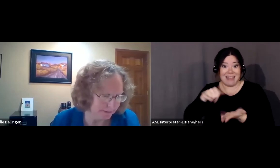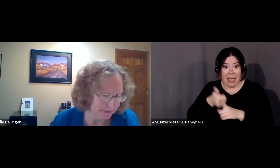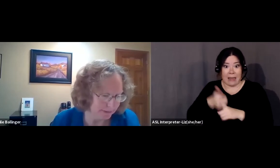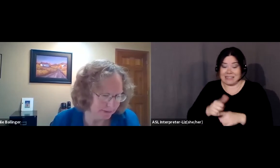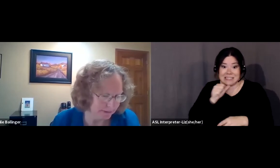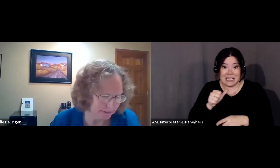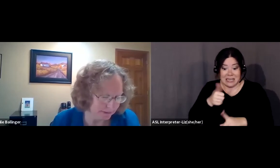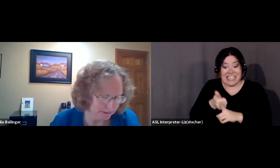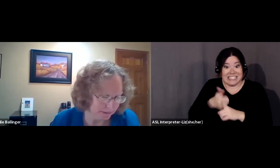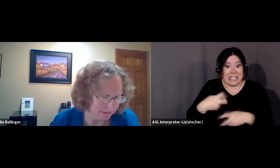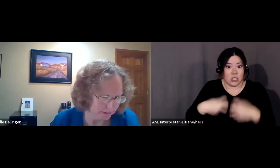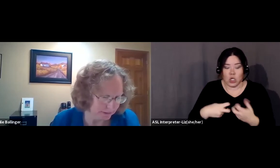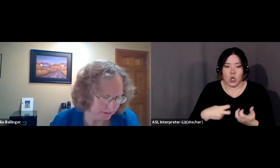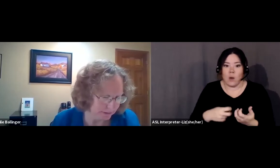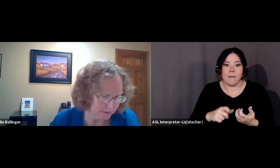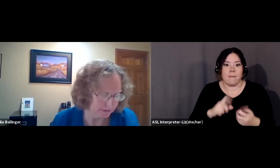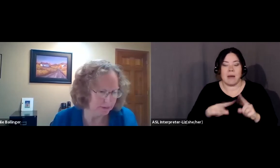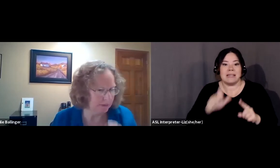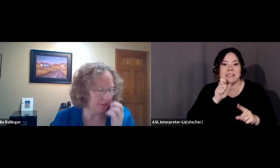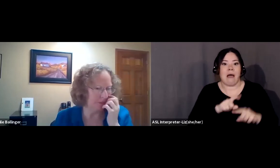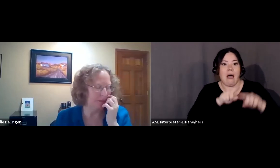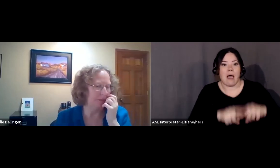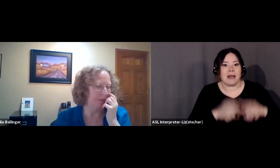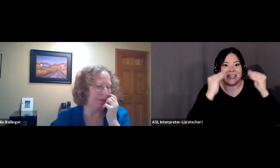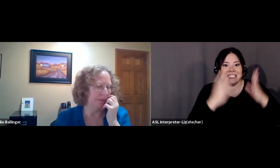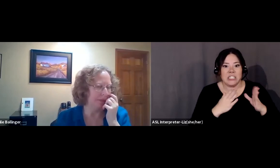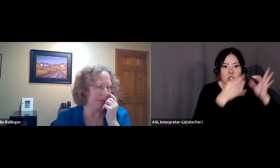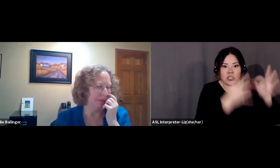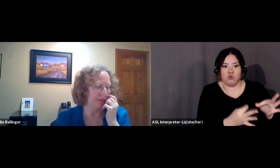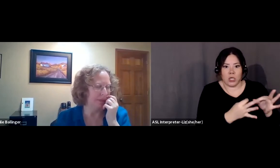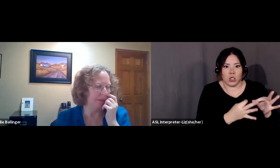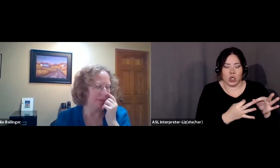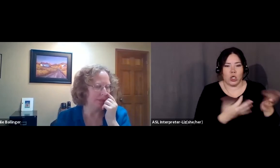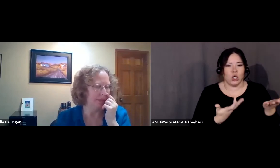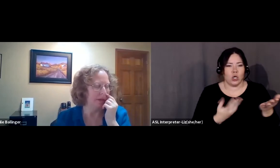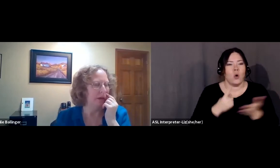individual instructor, what would you suggest?